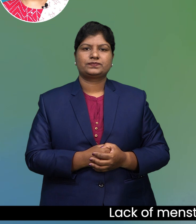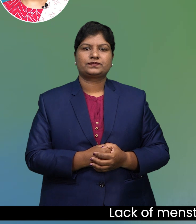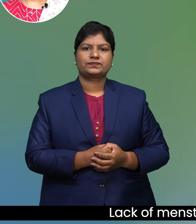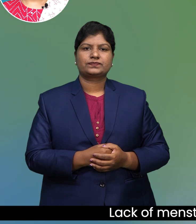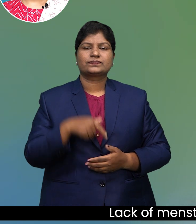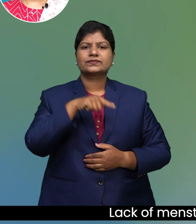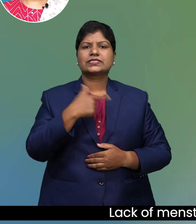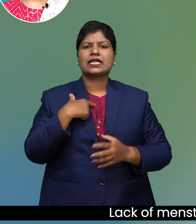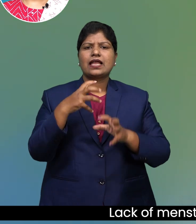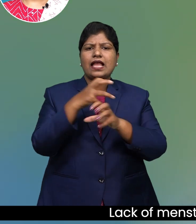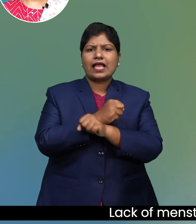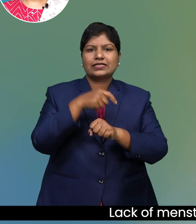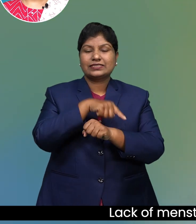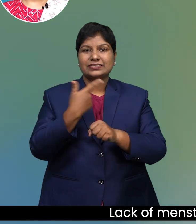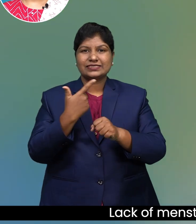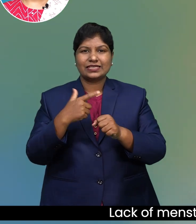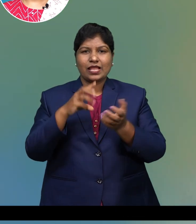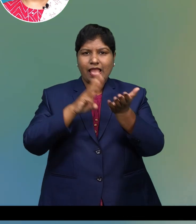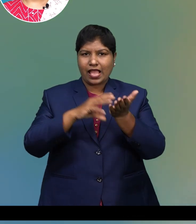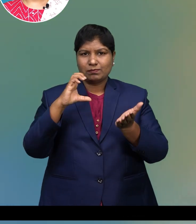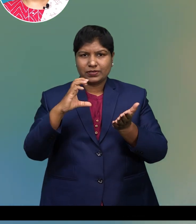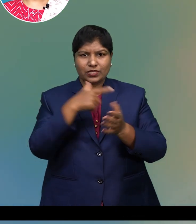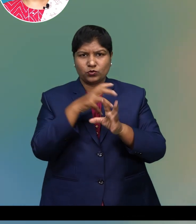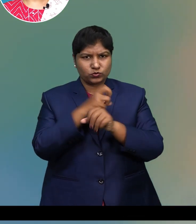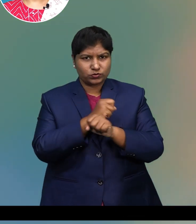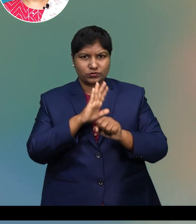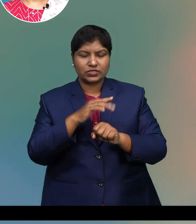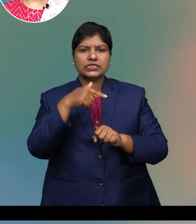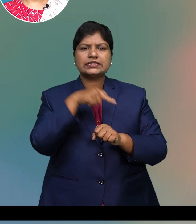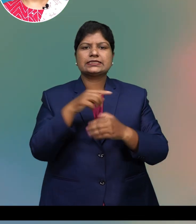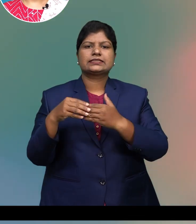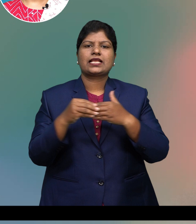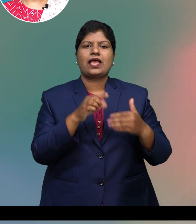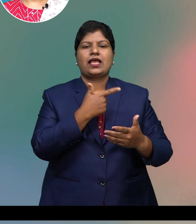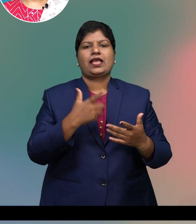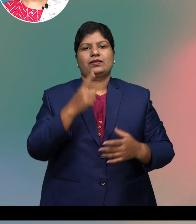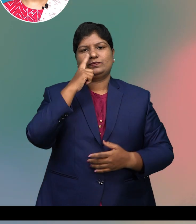Lack of menstruation generally indicates pregnancy.